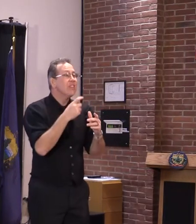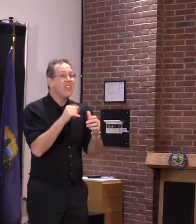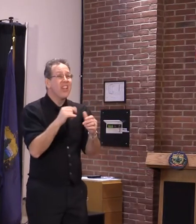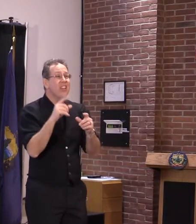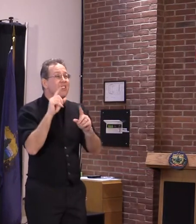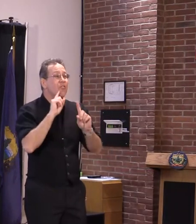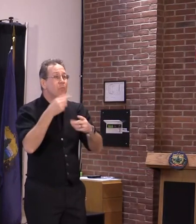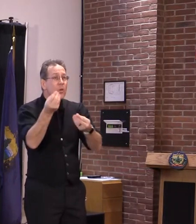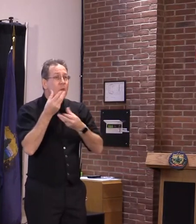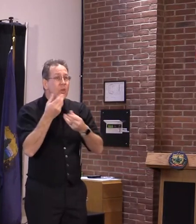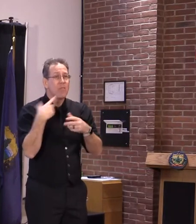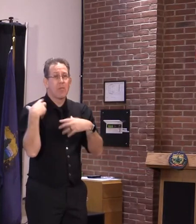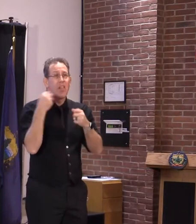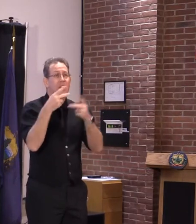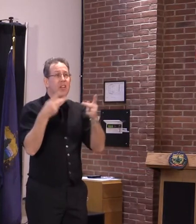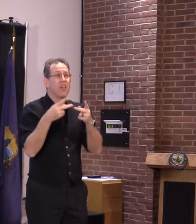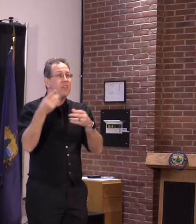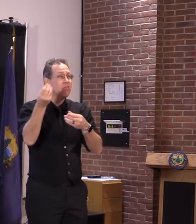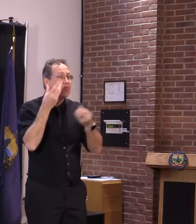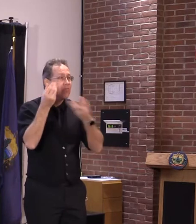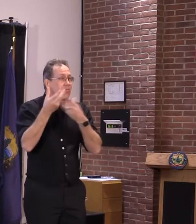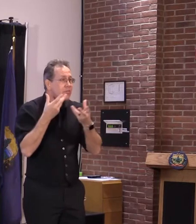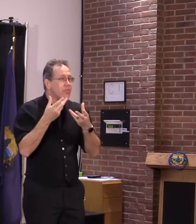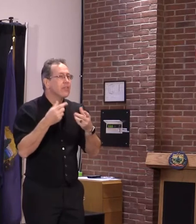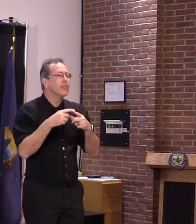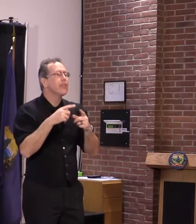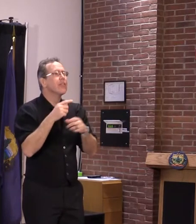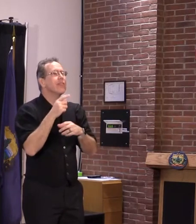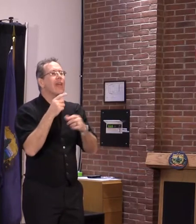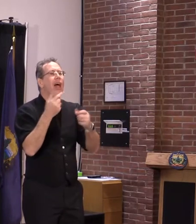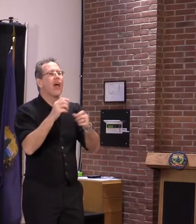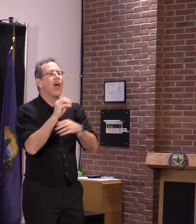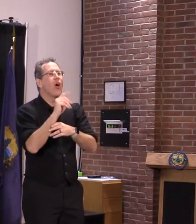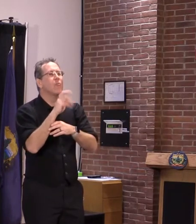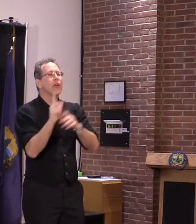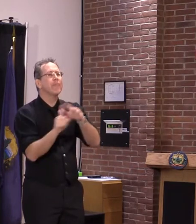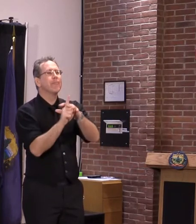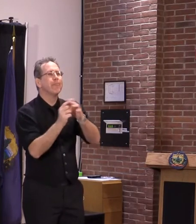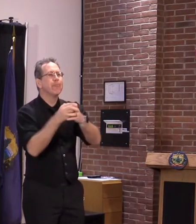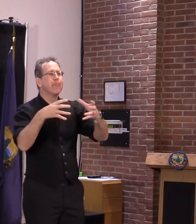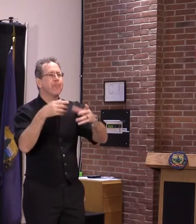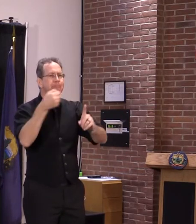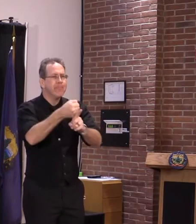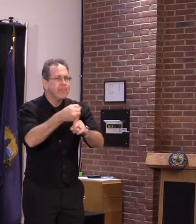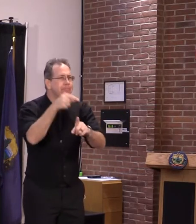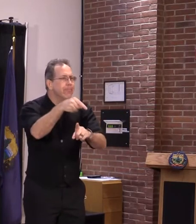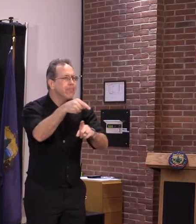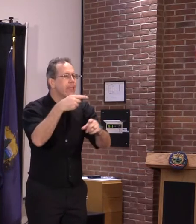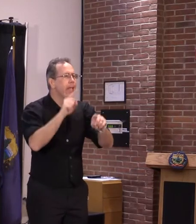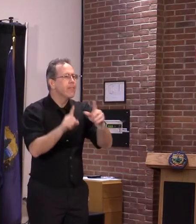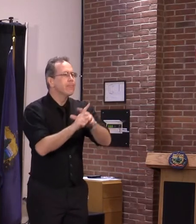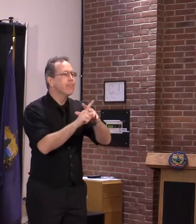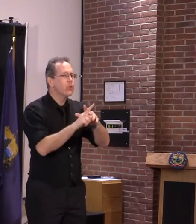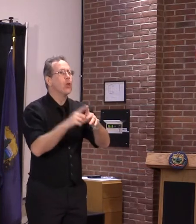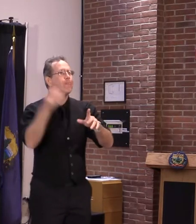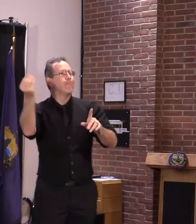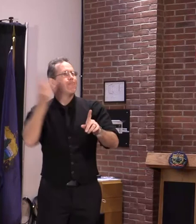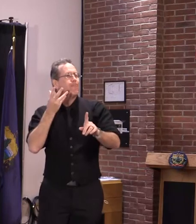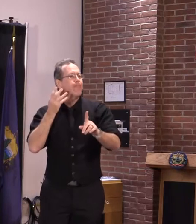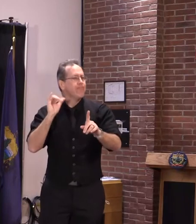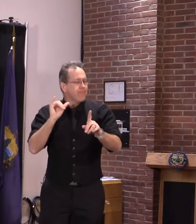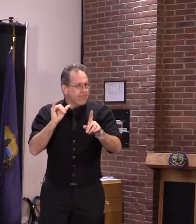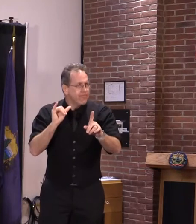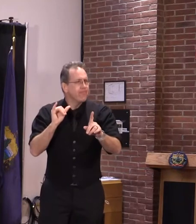care facility outbreak prevention and response team, which basically is